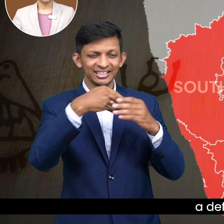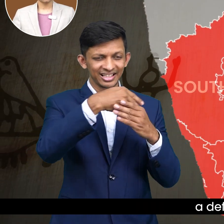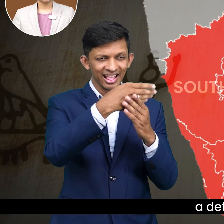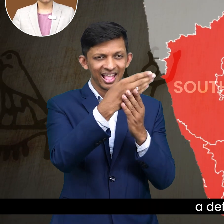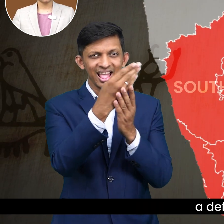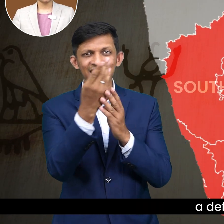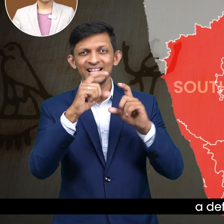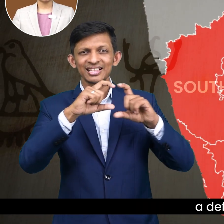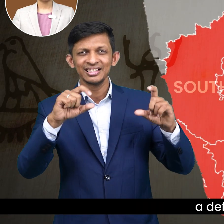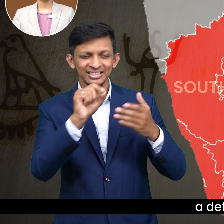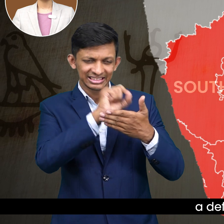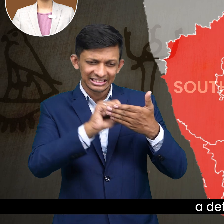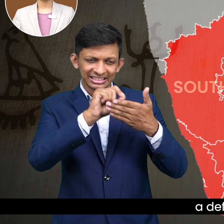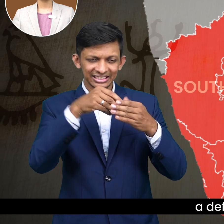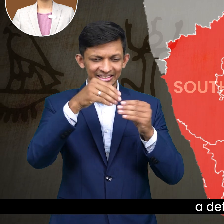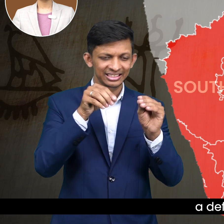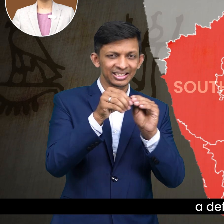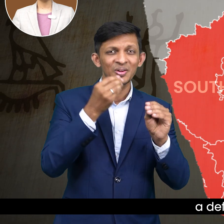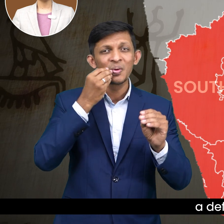size.